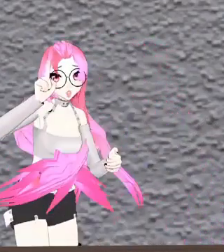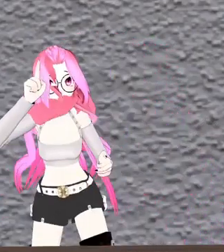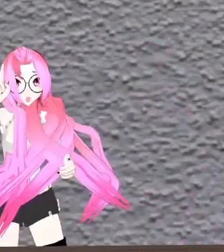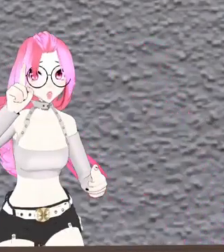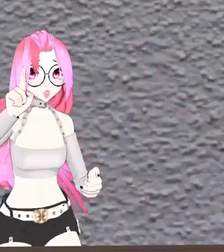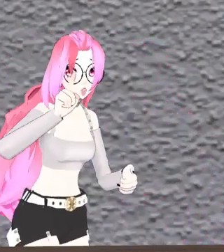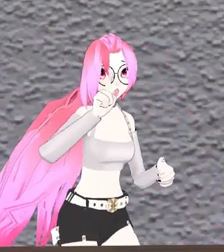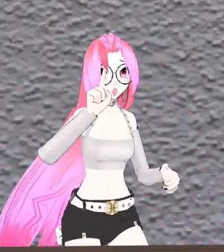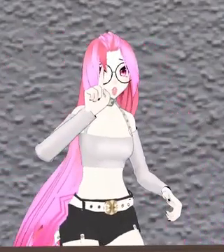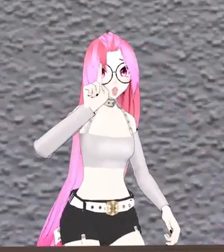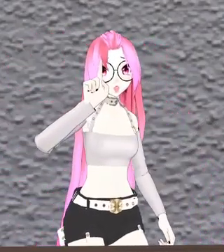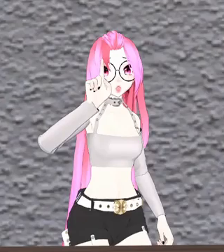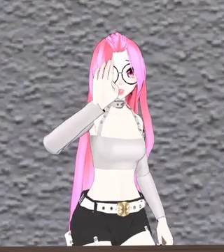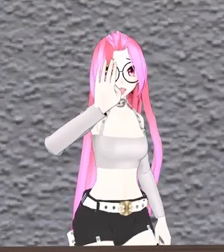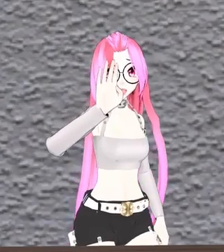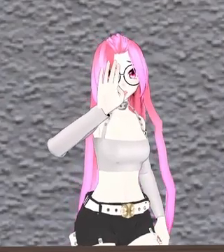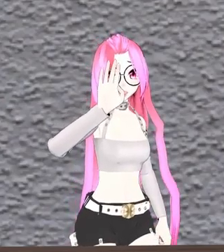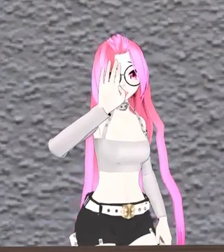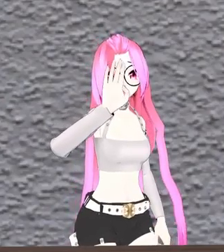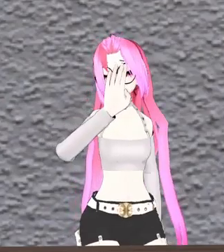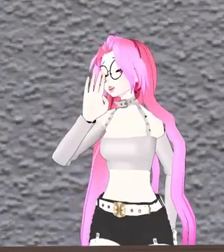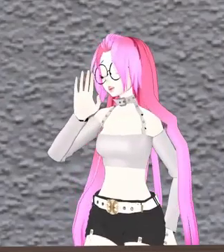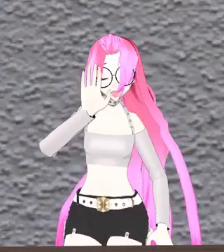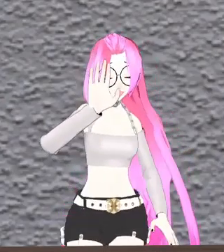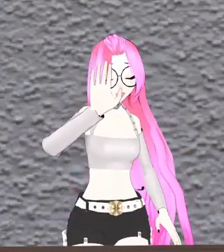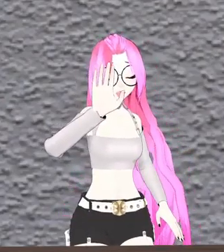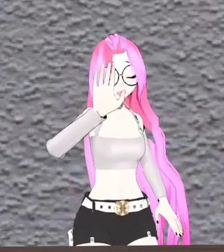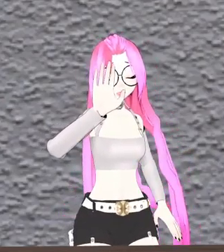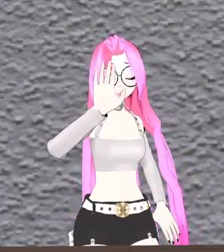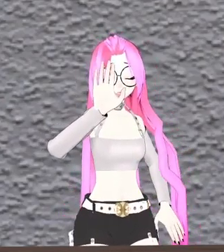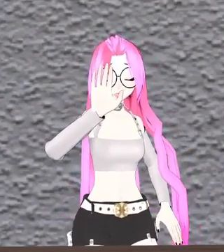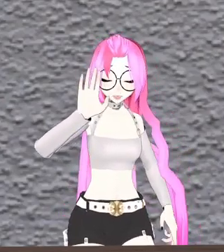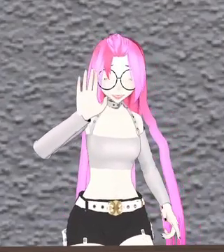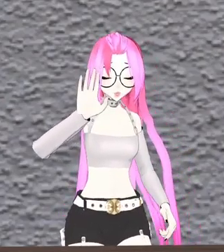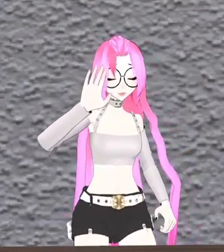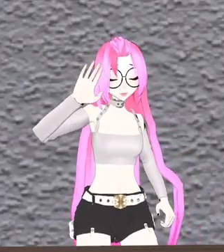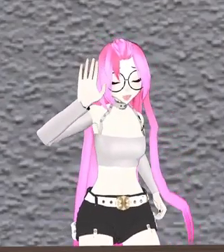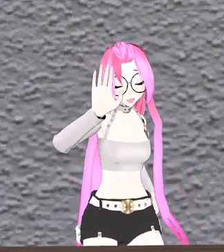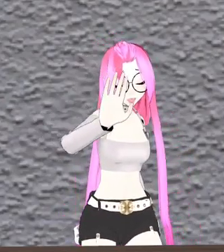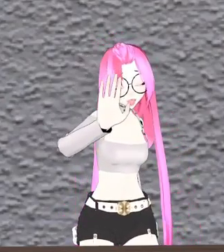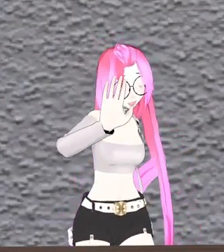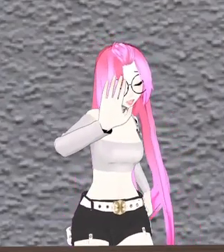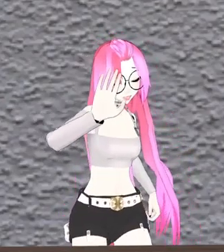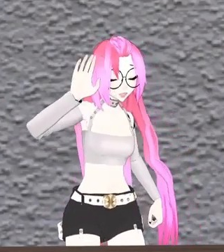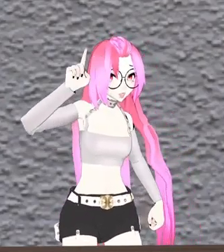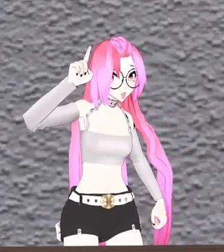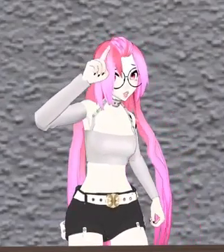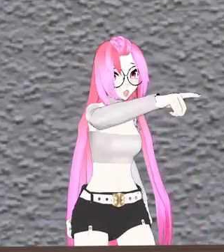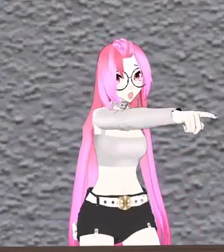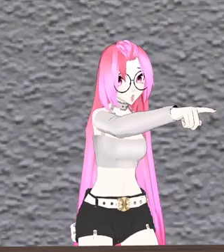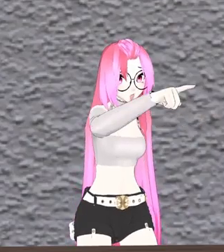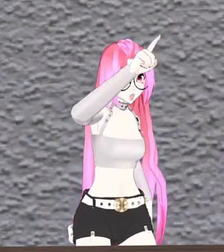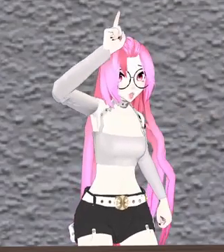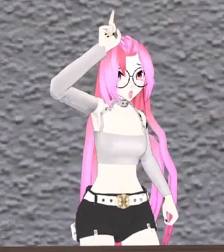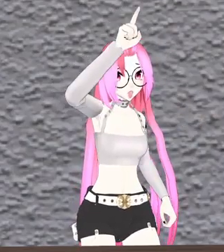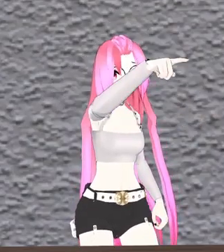No. Let me tell you. There are 4 signs for space. Wait, 5 signs for space. There are 5 signs for space, and you used the one that